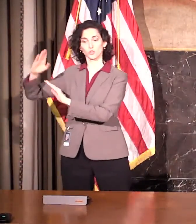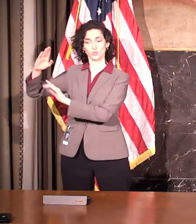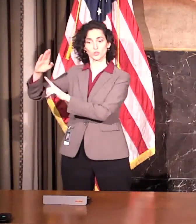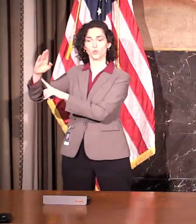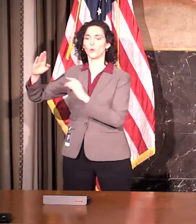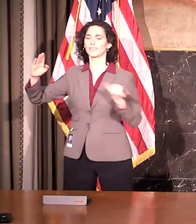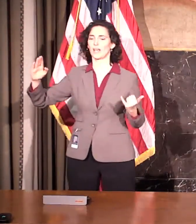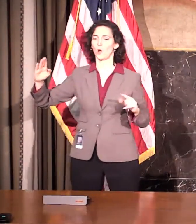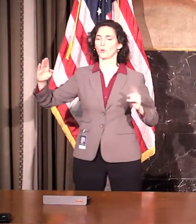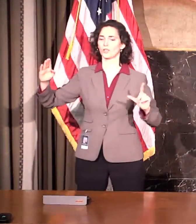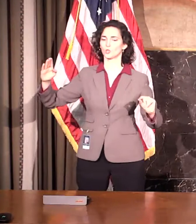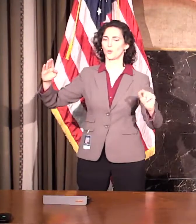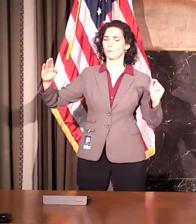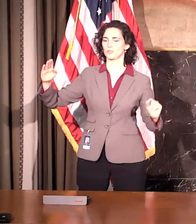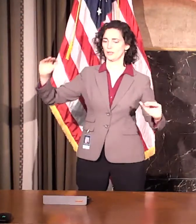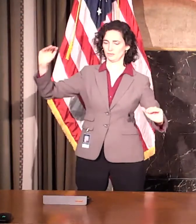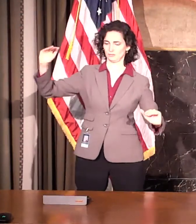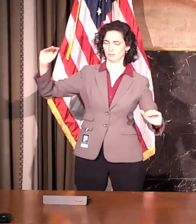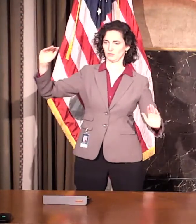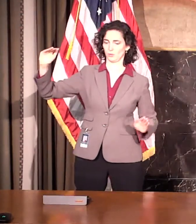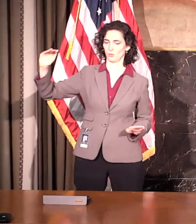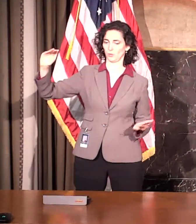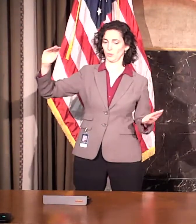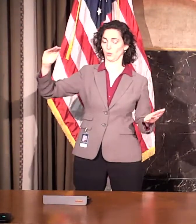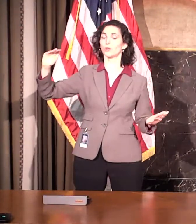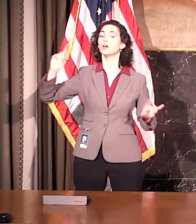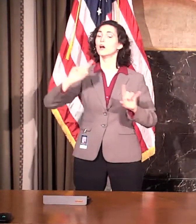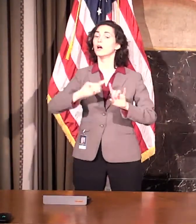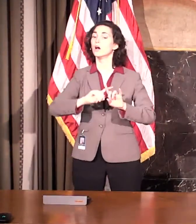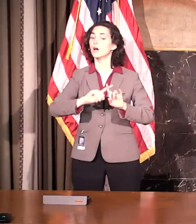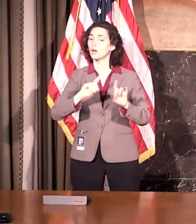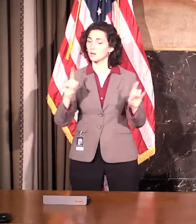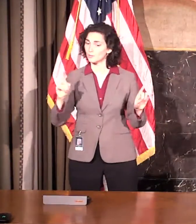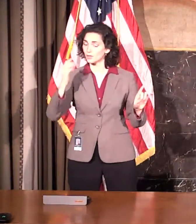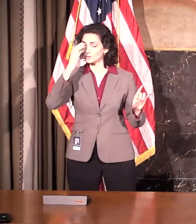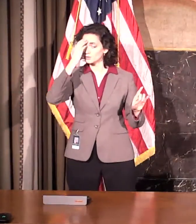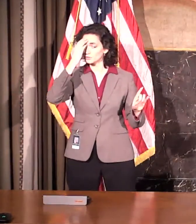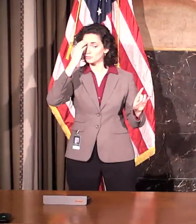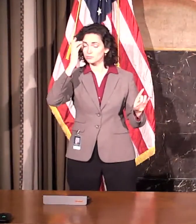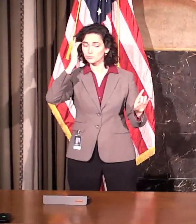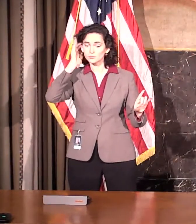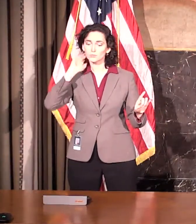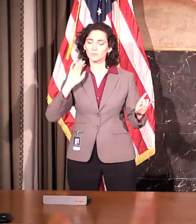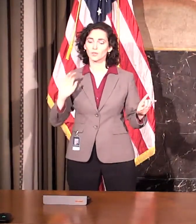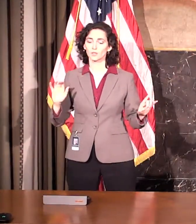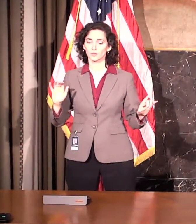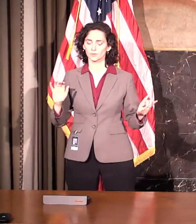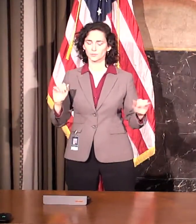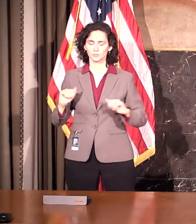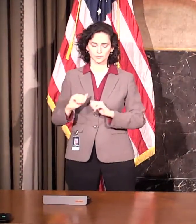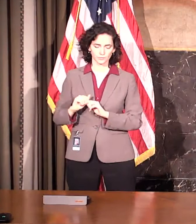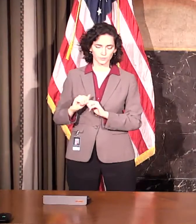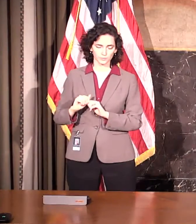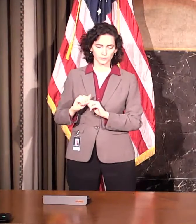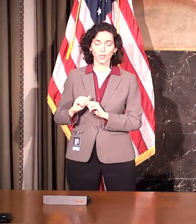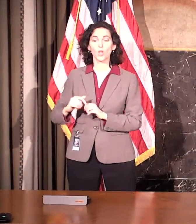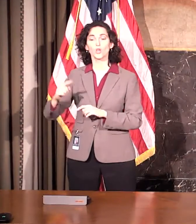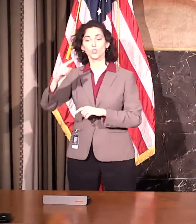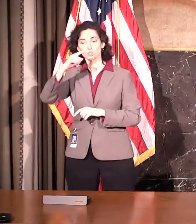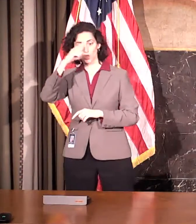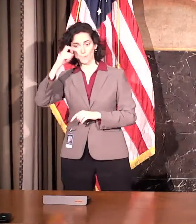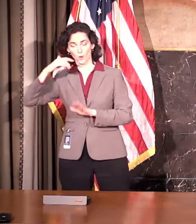However, we saw a flattening of the curve significantly, as did all of our colleagues during the summer.